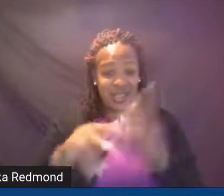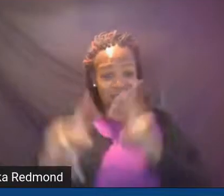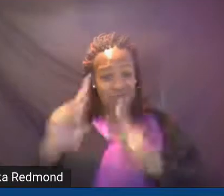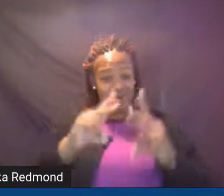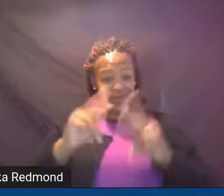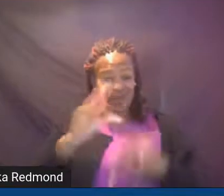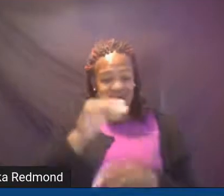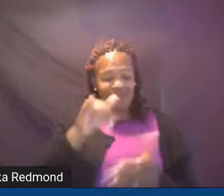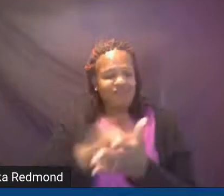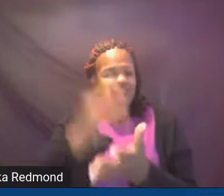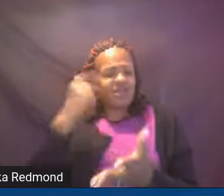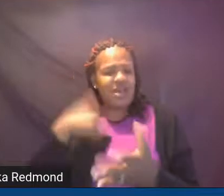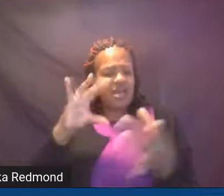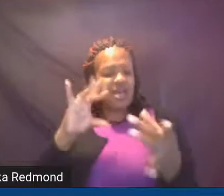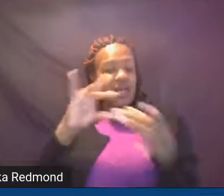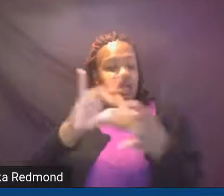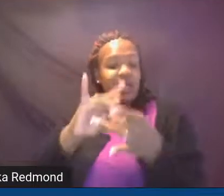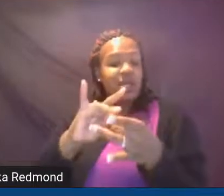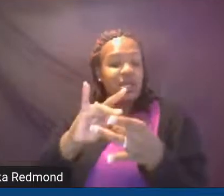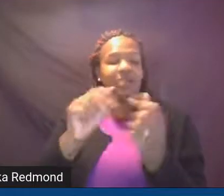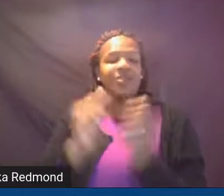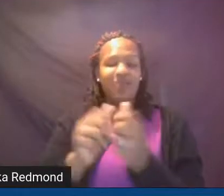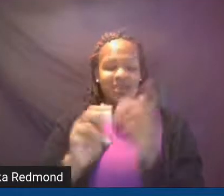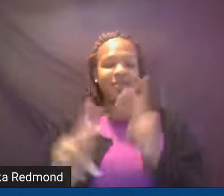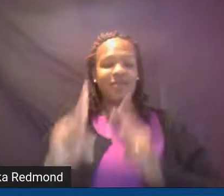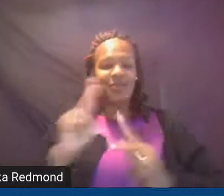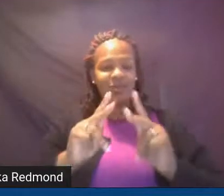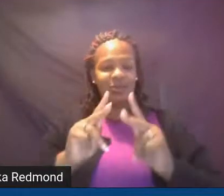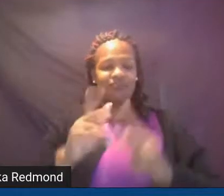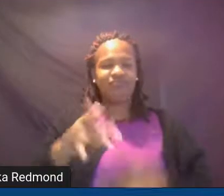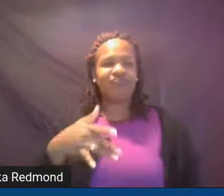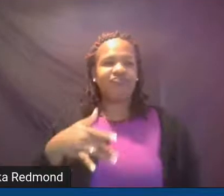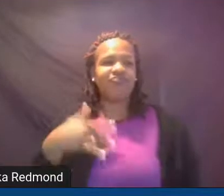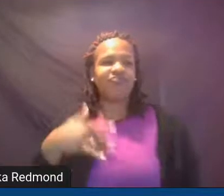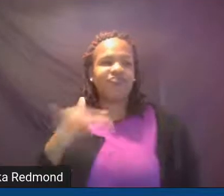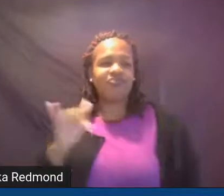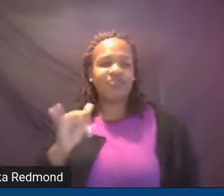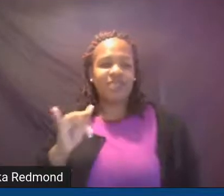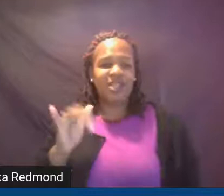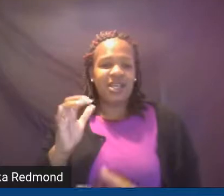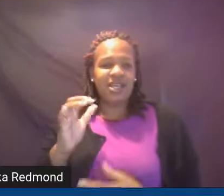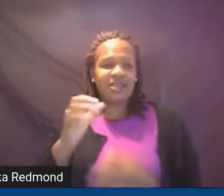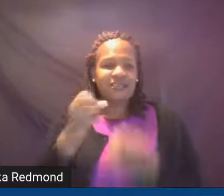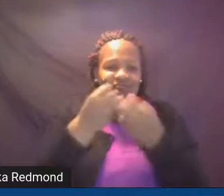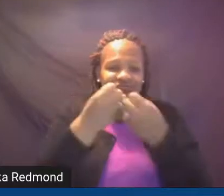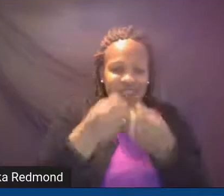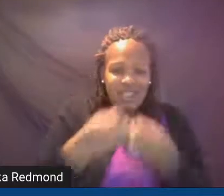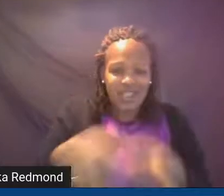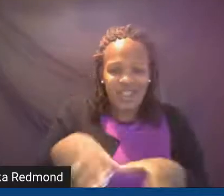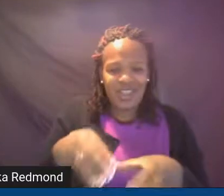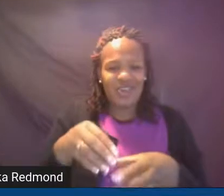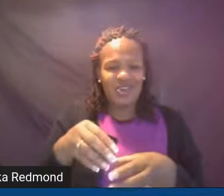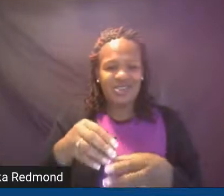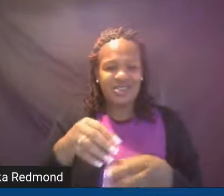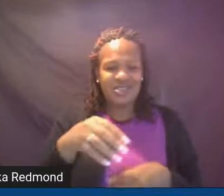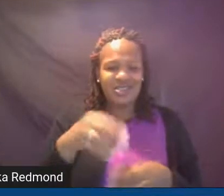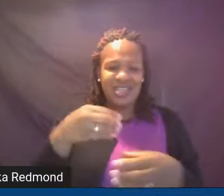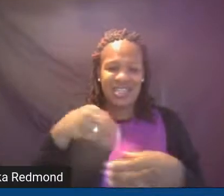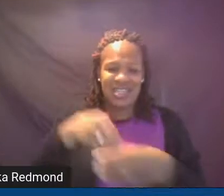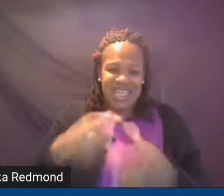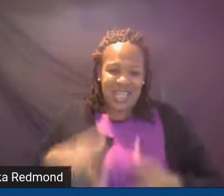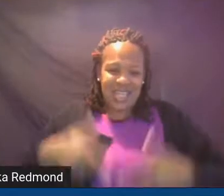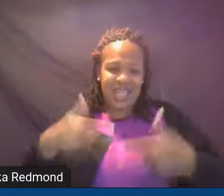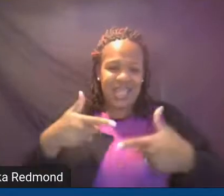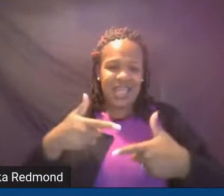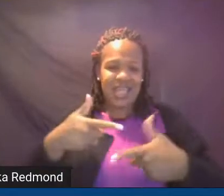to. And I feel like it gets lost in the shuffle. It gets lost in the reliance on the